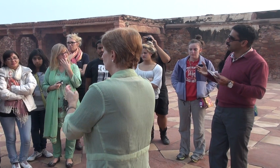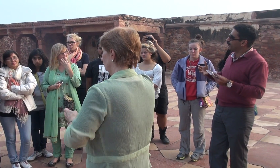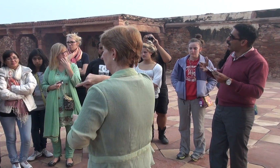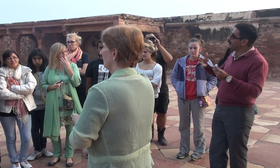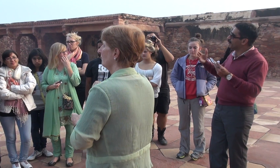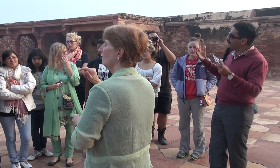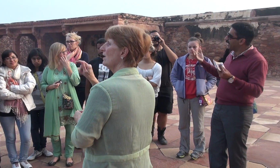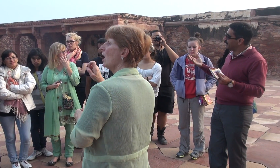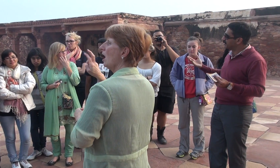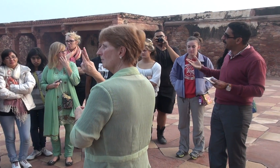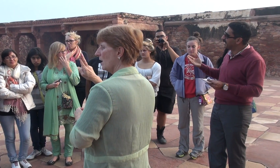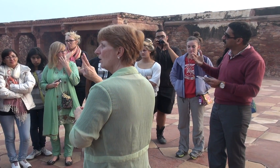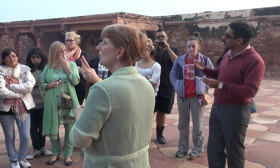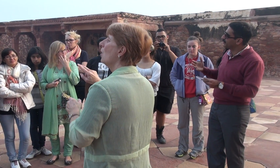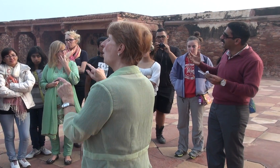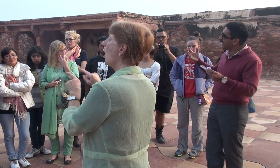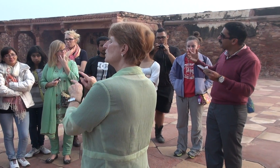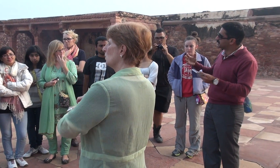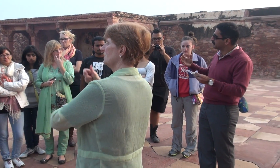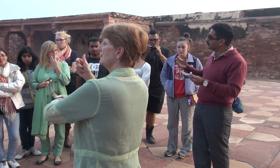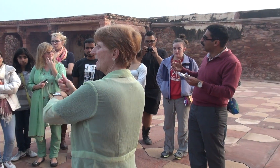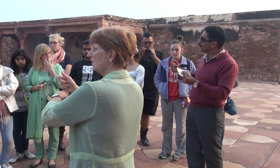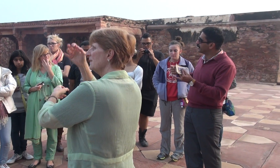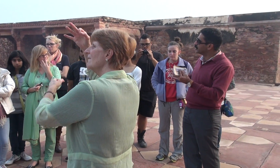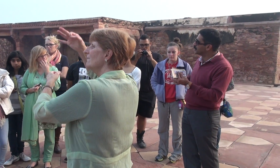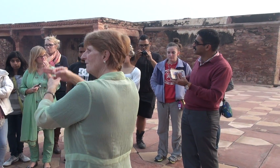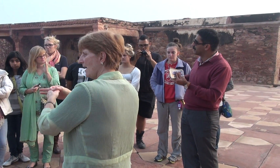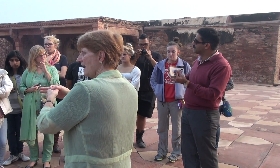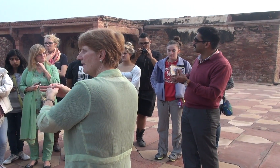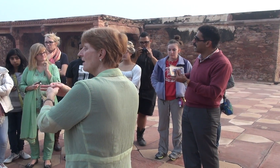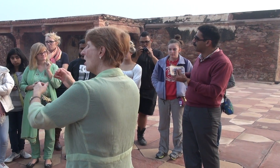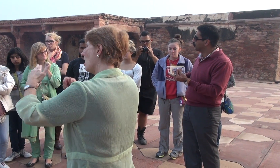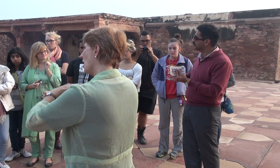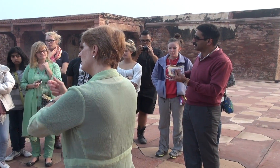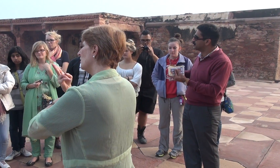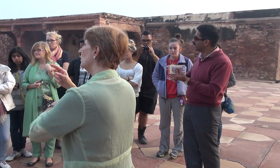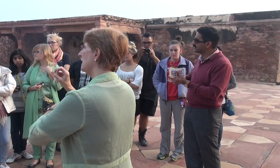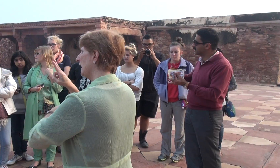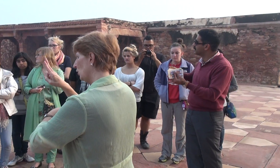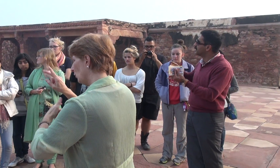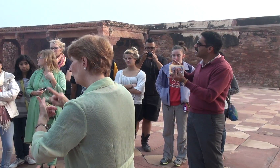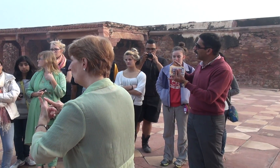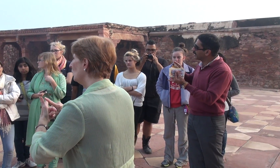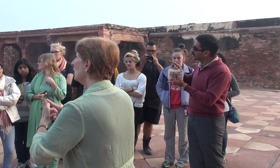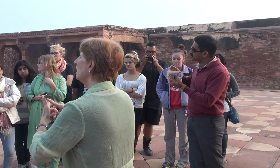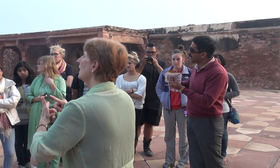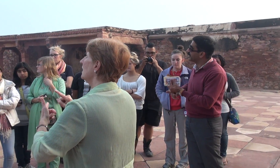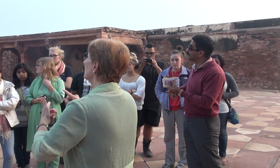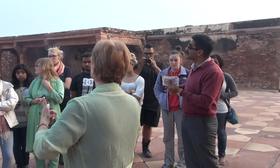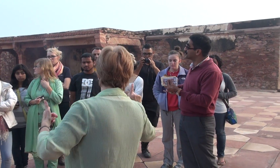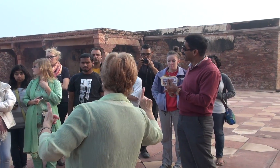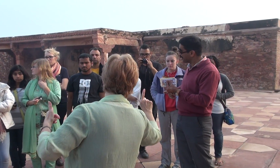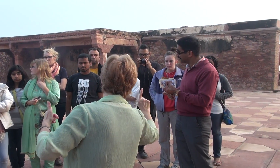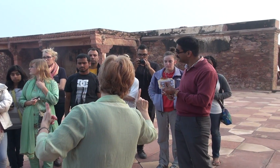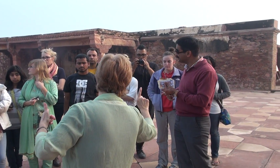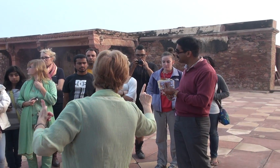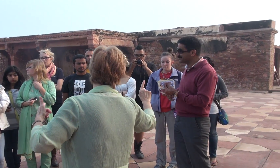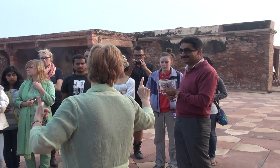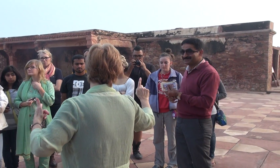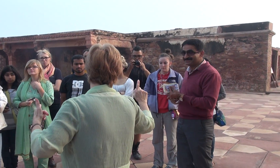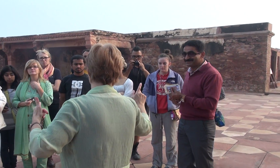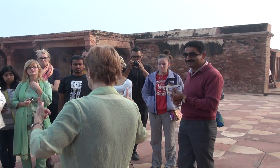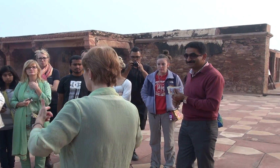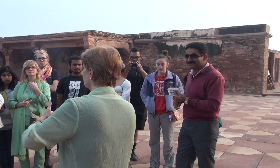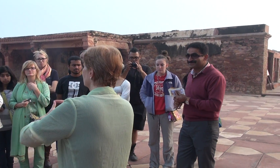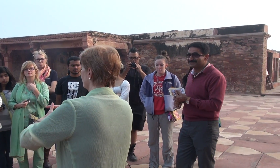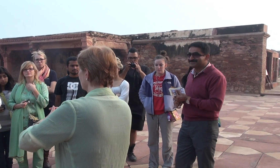Akbar also formed a faith based on the dynamism of Hinduism, Islam, Buddhism, Jainism, and Christianity put together.